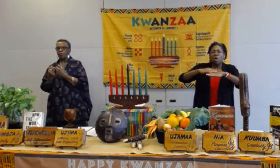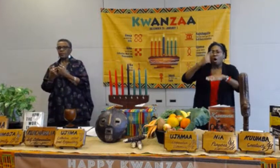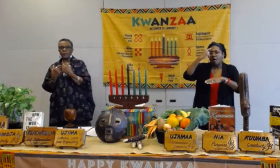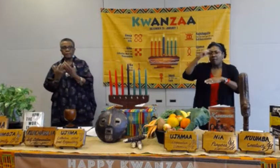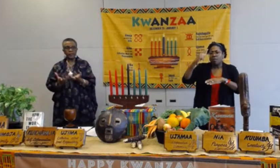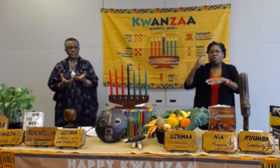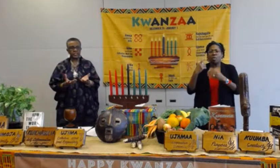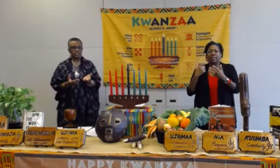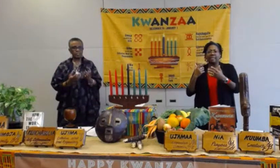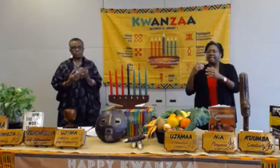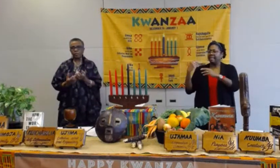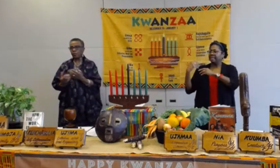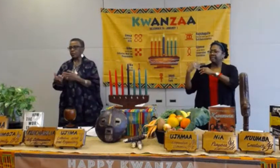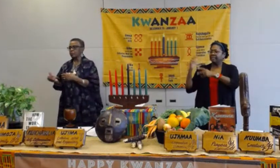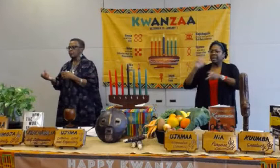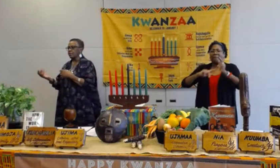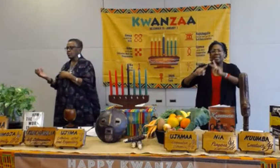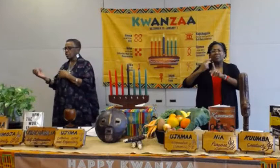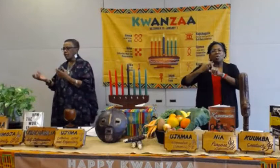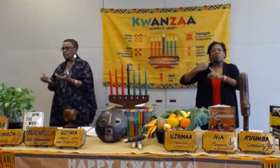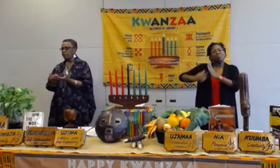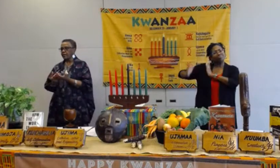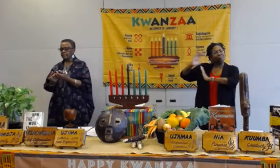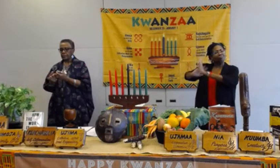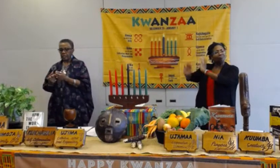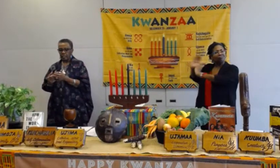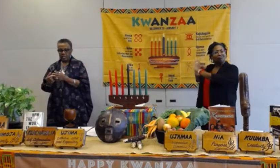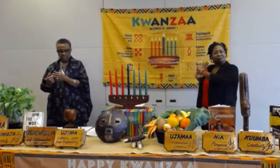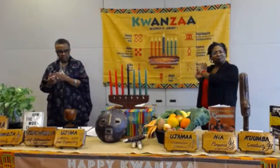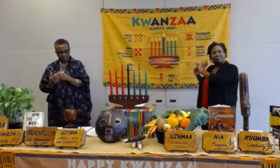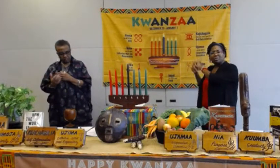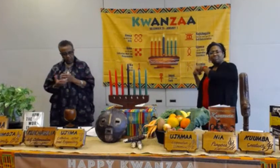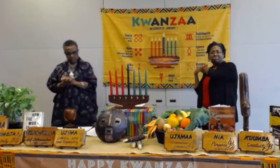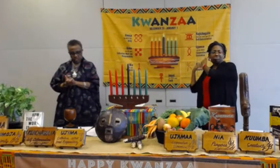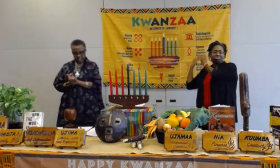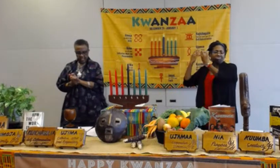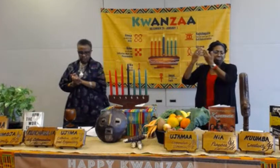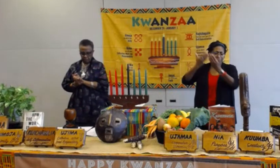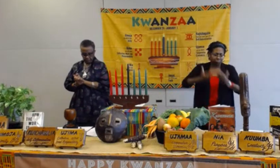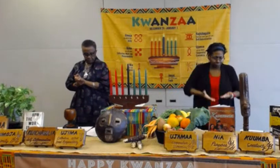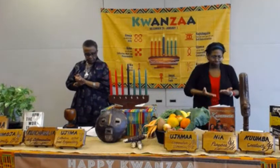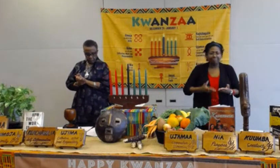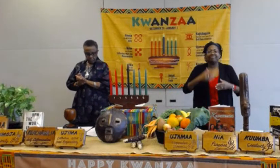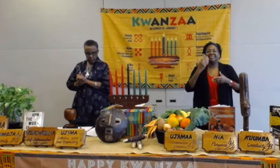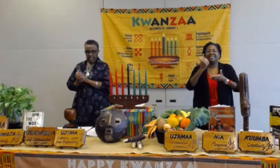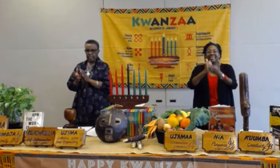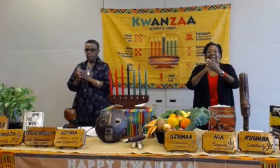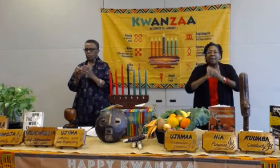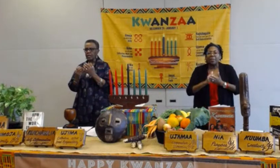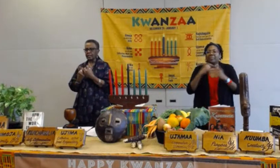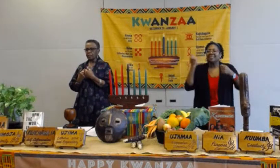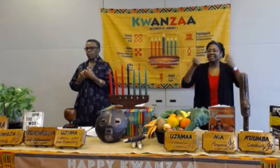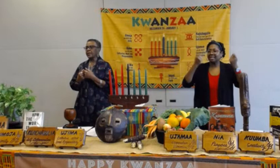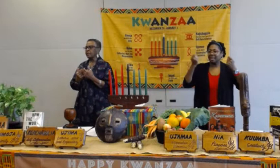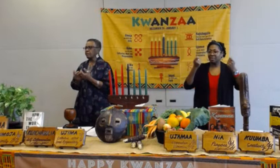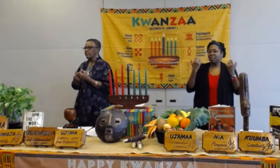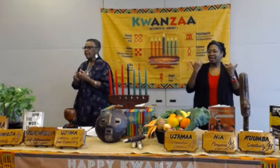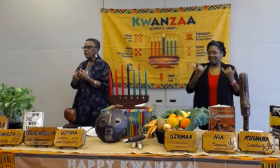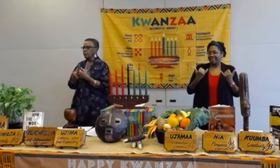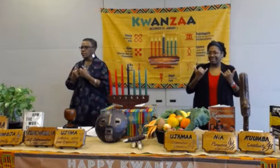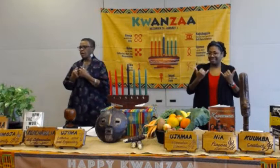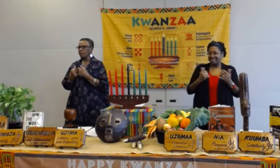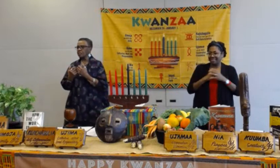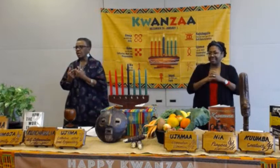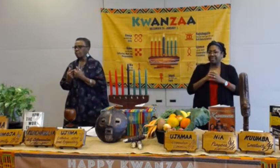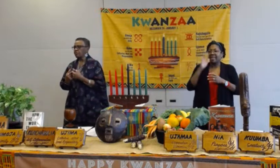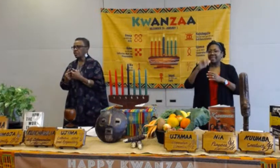ancestors for their presence to be with you as you celebrate this auspicious occasion. And so Dr. Karenga